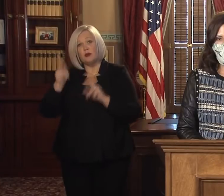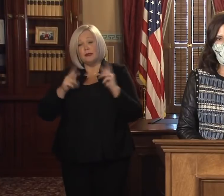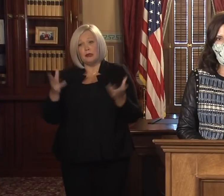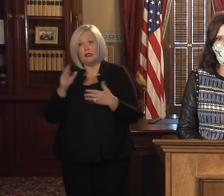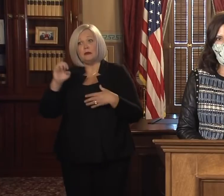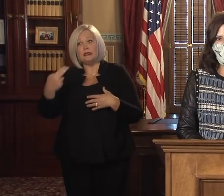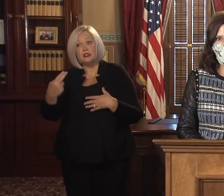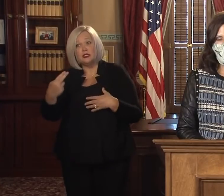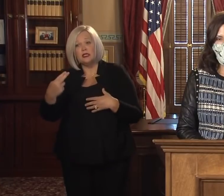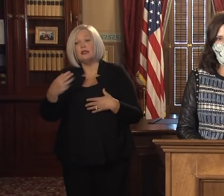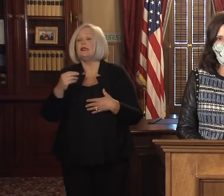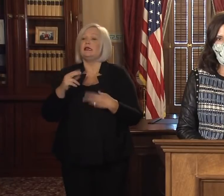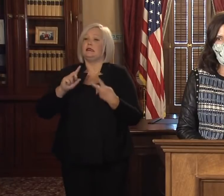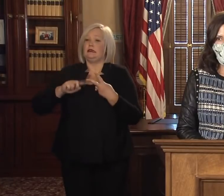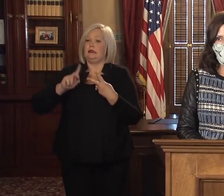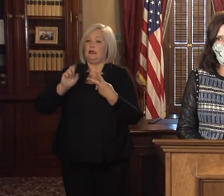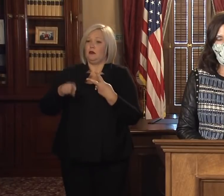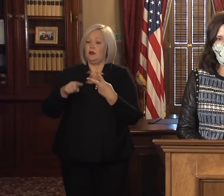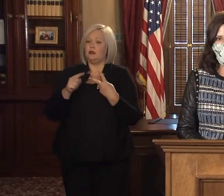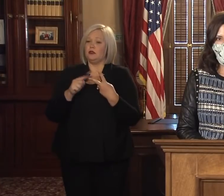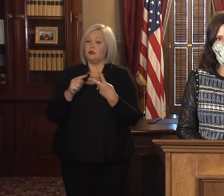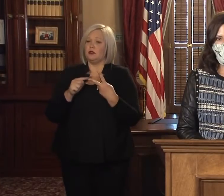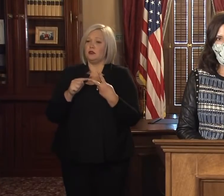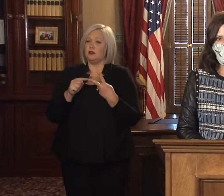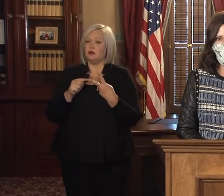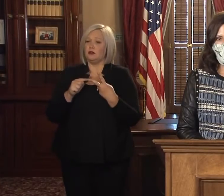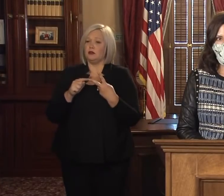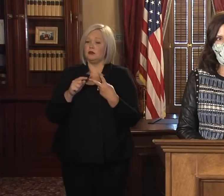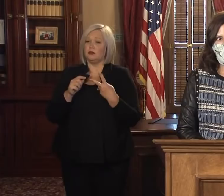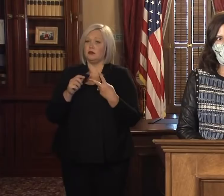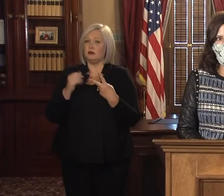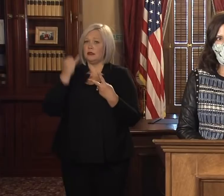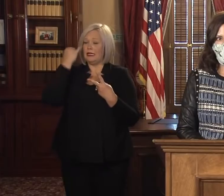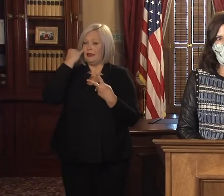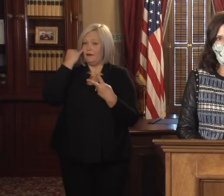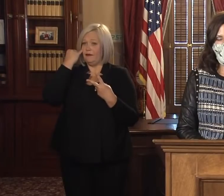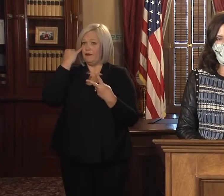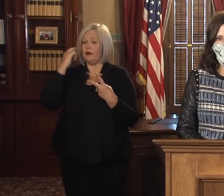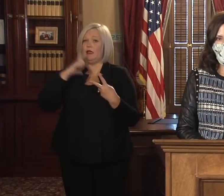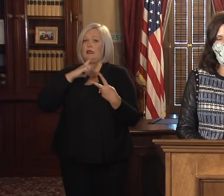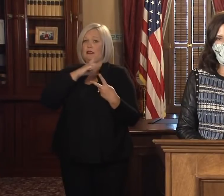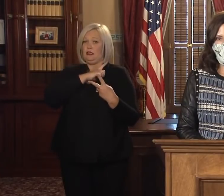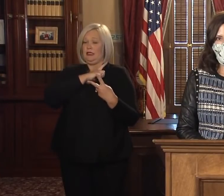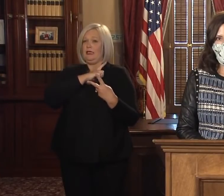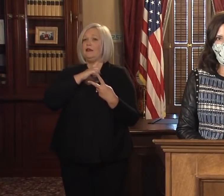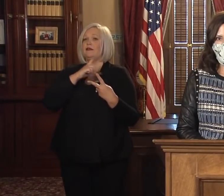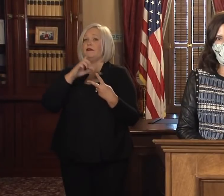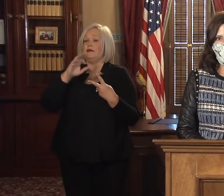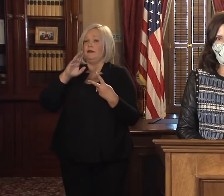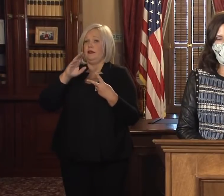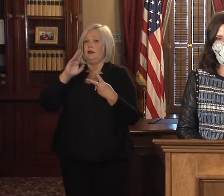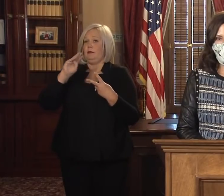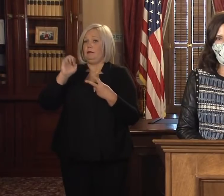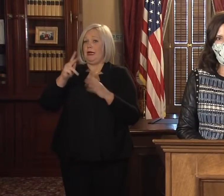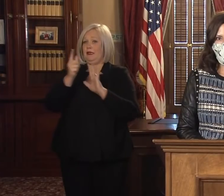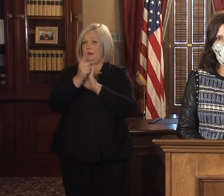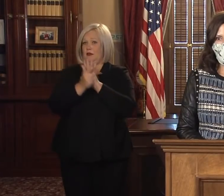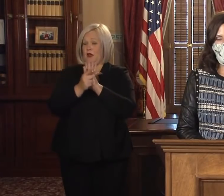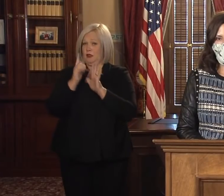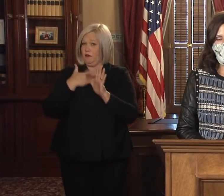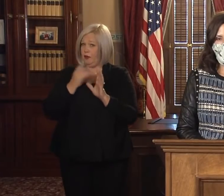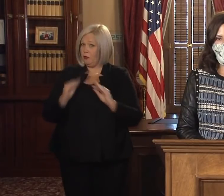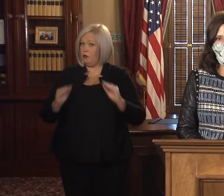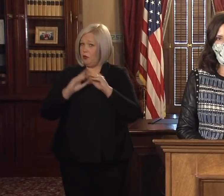wear masks? And second question is, if a legislative mask law is passed, would more people wear